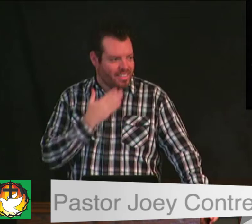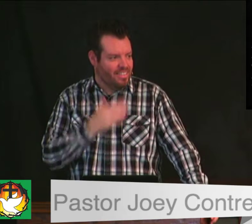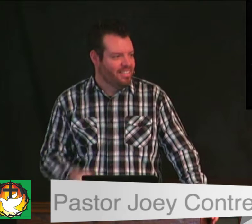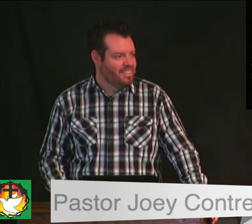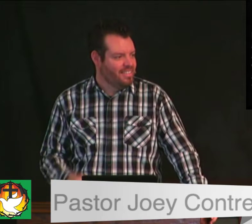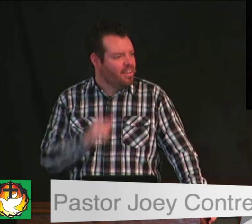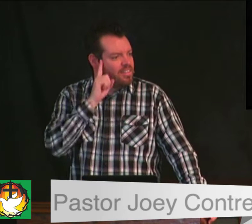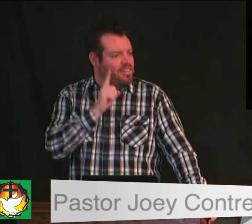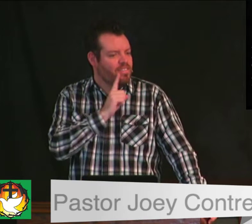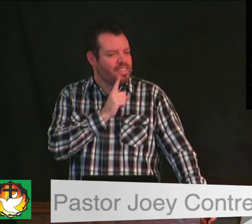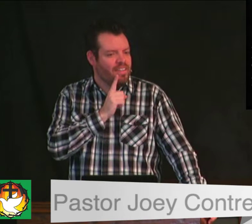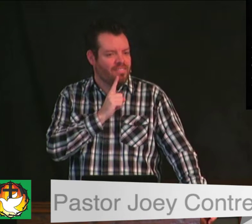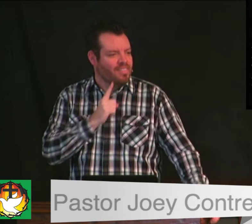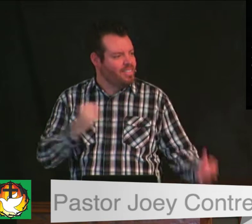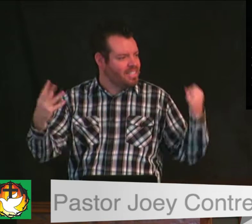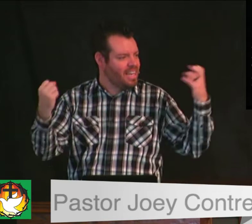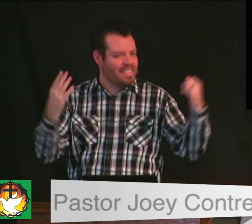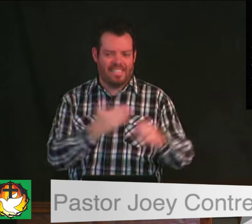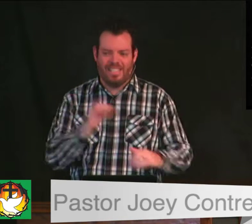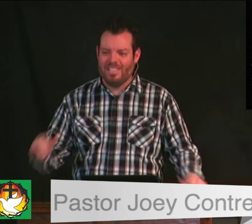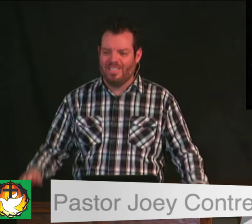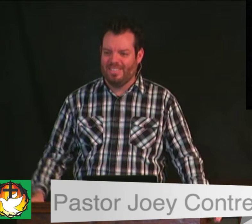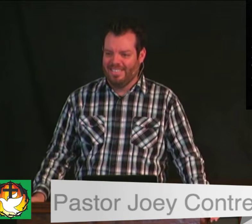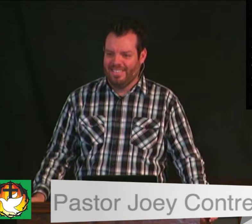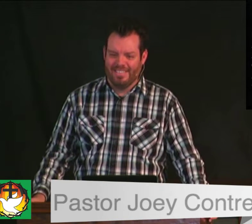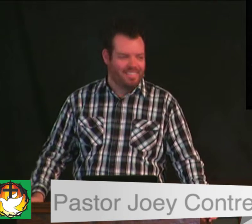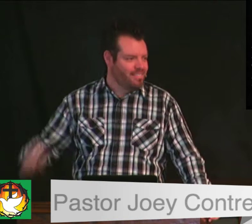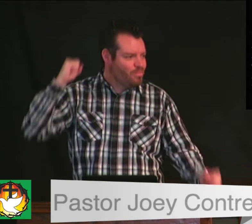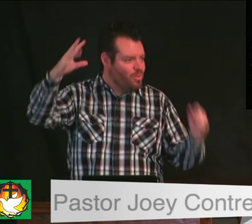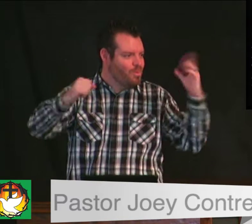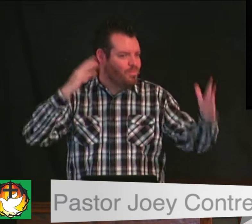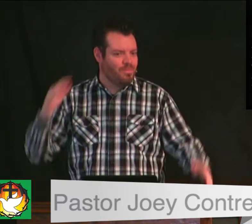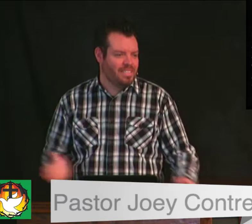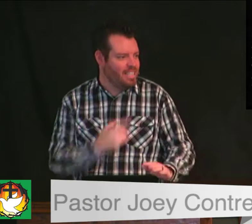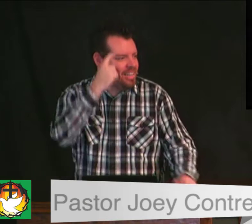Good. If you're deaf, you can sign a sing too. Boom, boom, boom. Sing in your head.